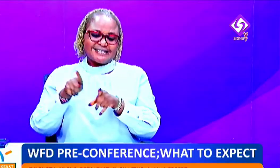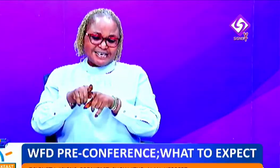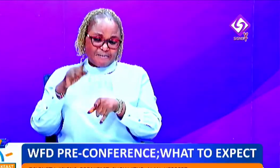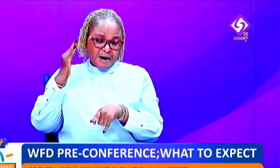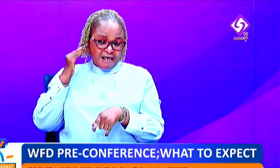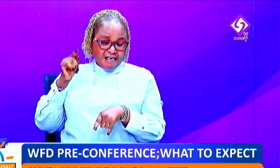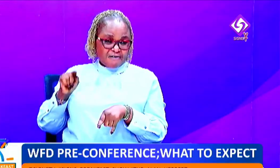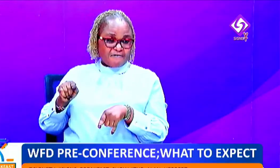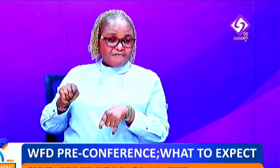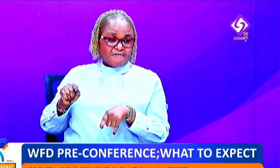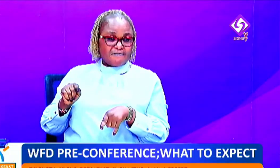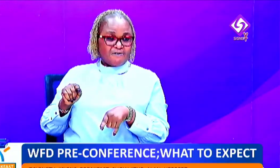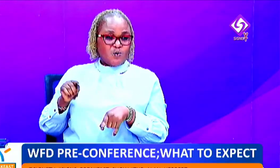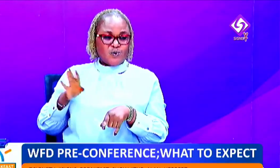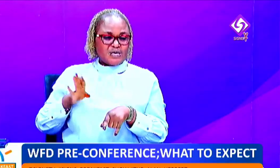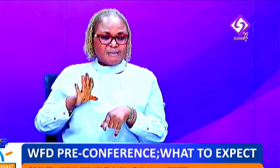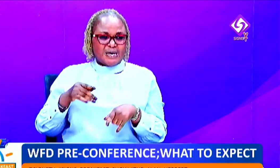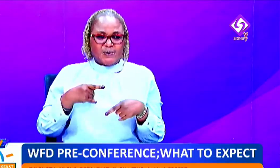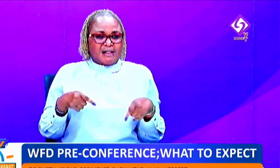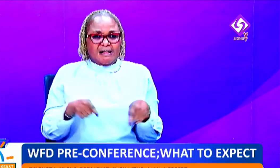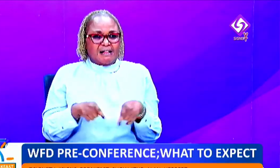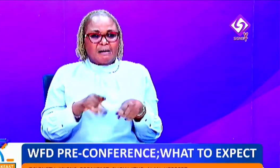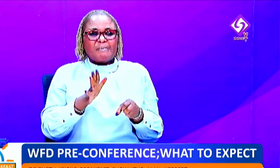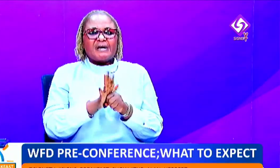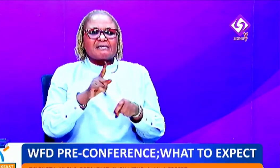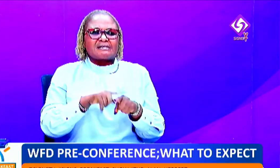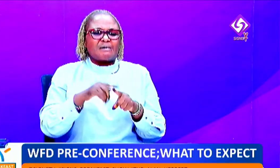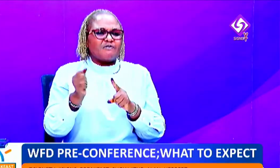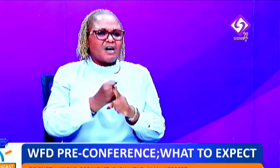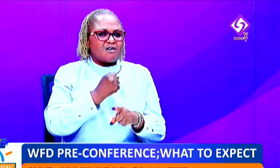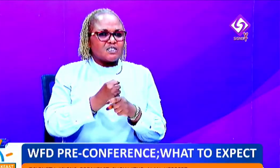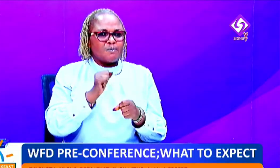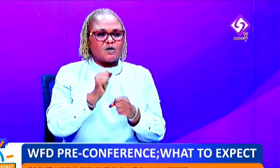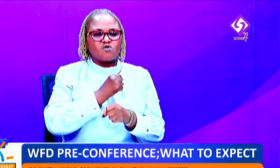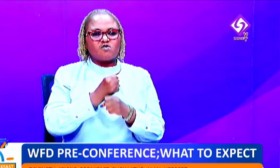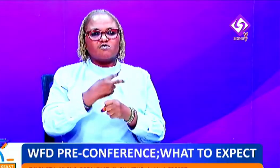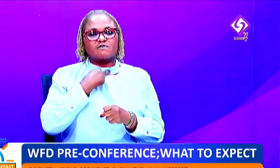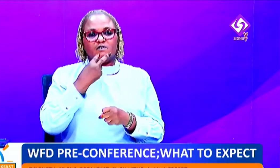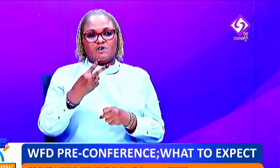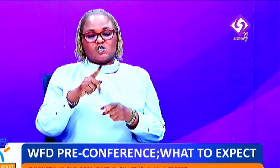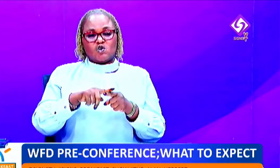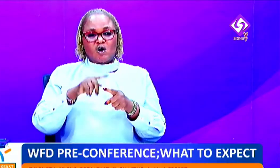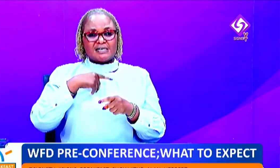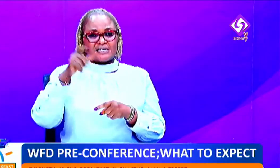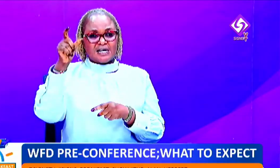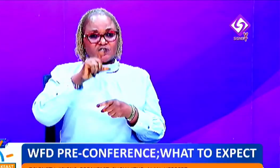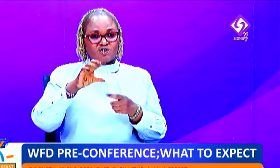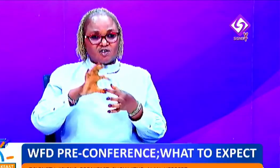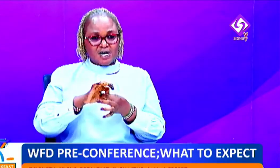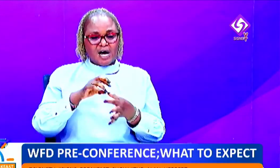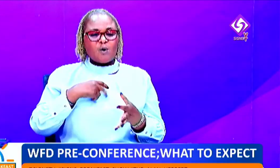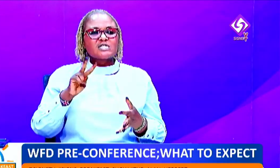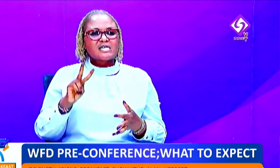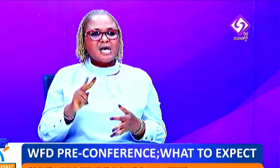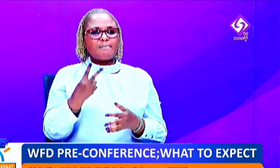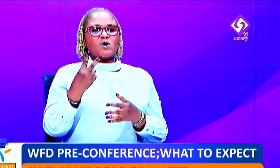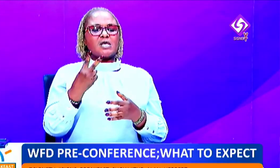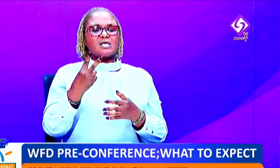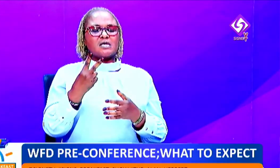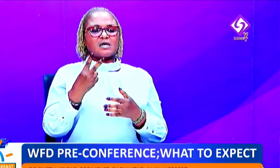general disability movement, deaf women were not very visible. Many times we would experience violence at home or even in different